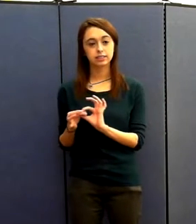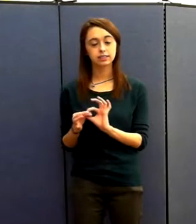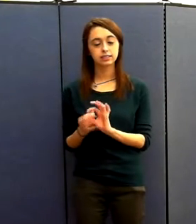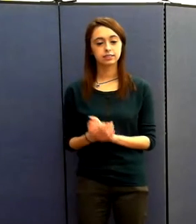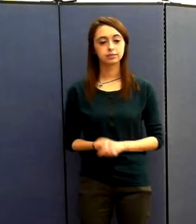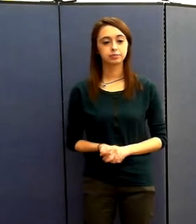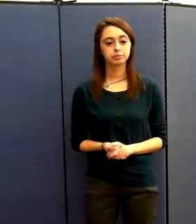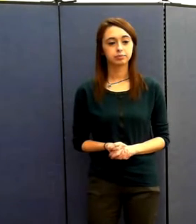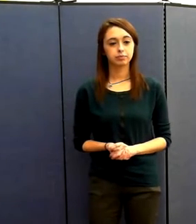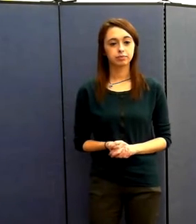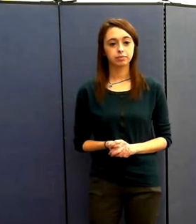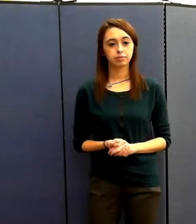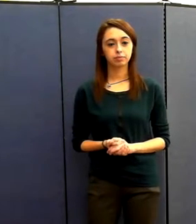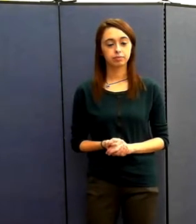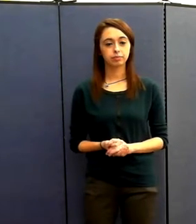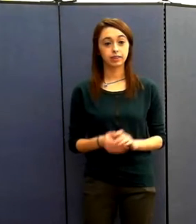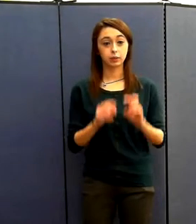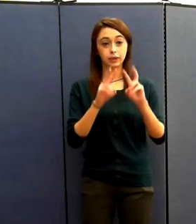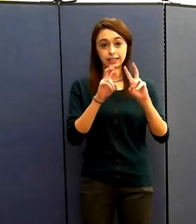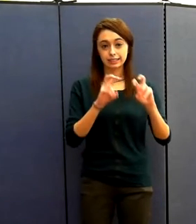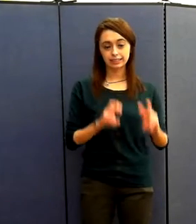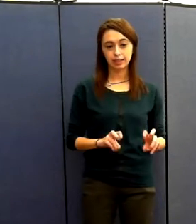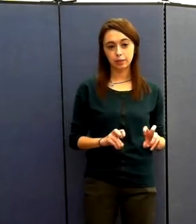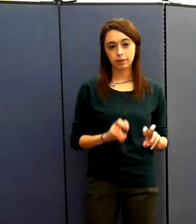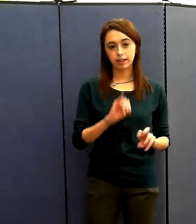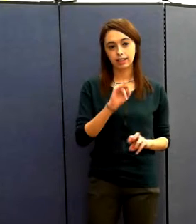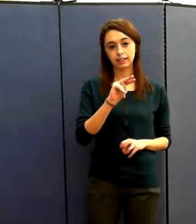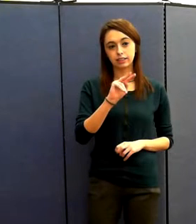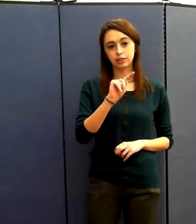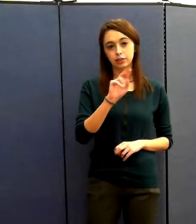To examine intersectionality, I use the